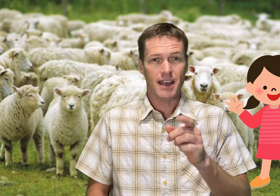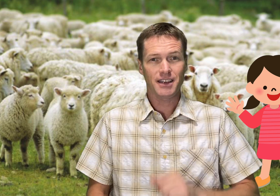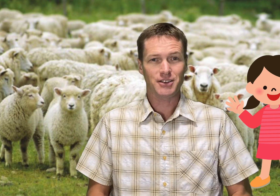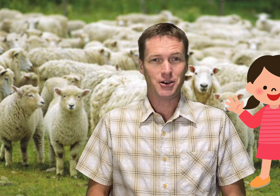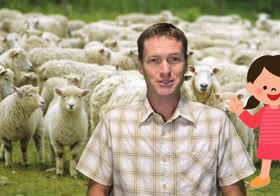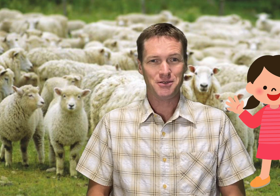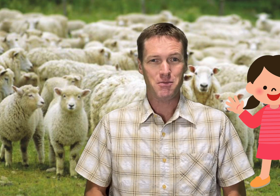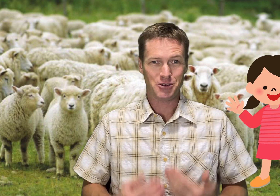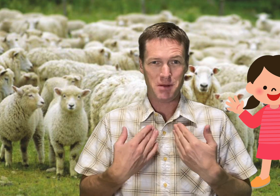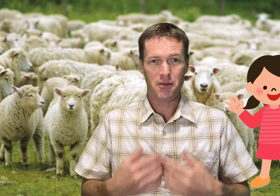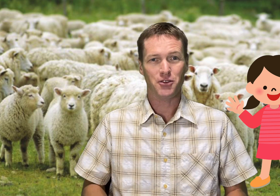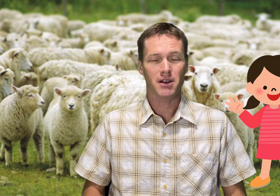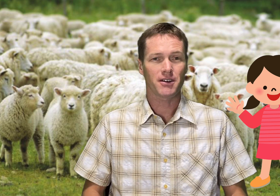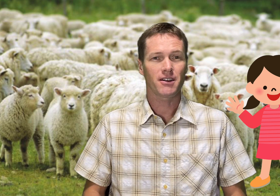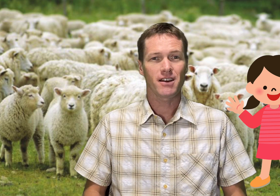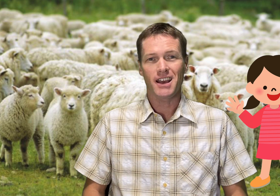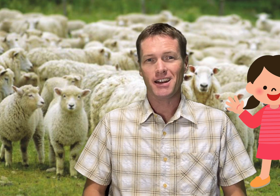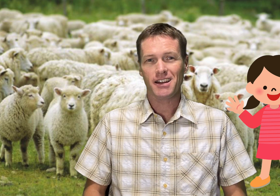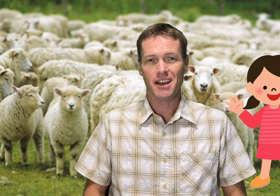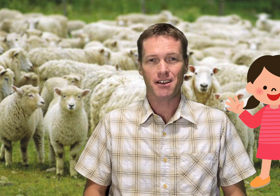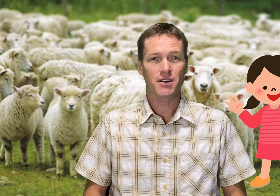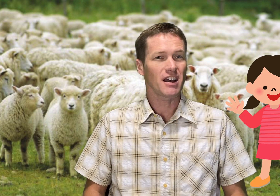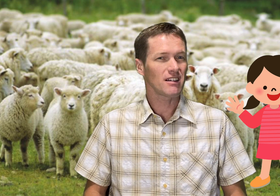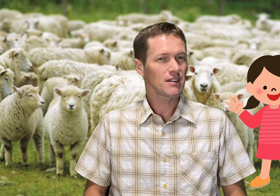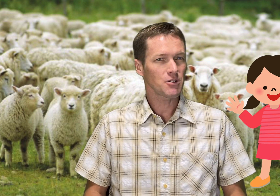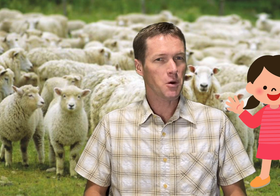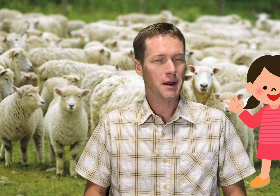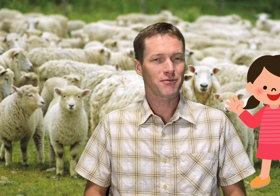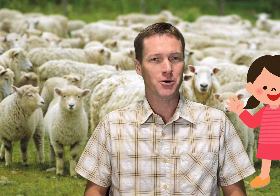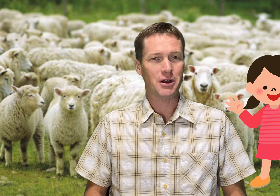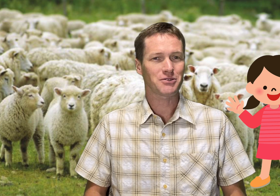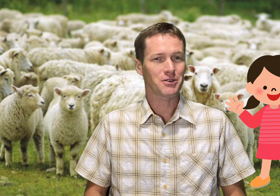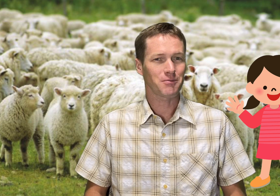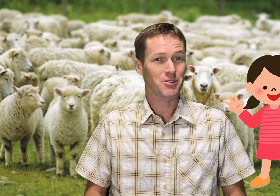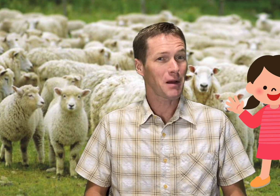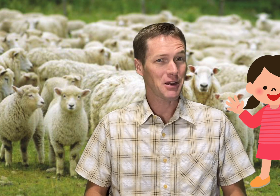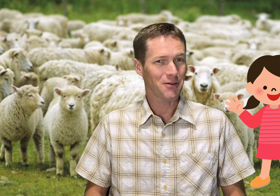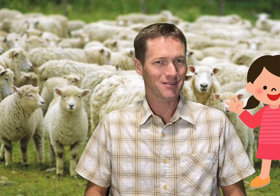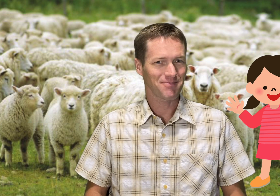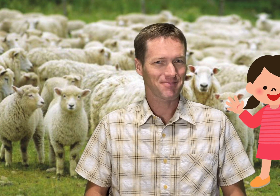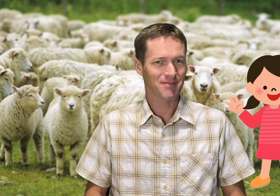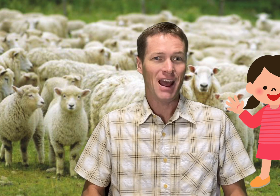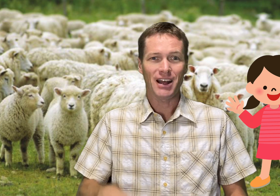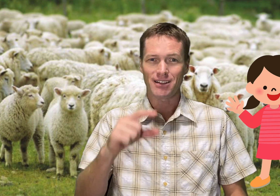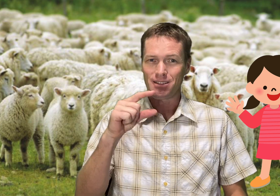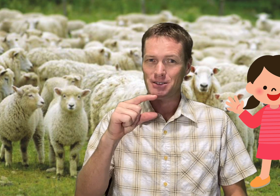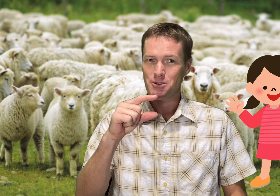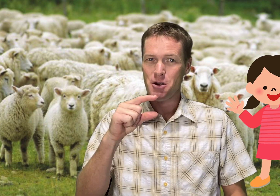Hey, kindergarten, Mr. Mathismeyer here, and I have a little rhyme for us. You might know it. Little Bo